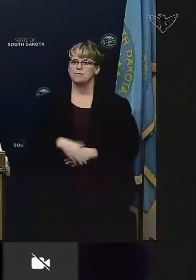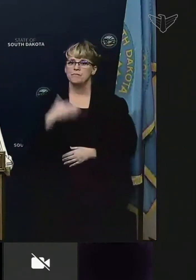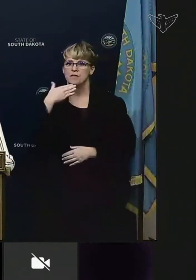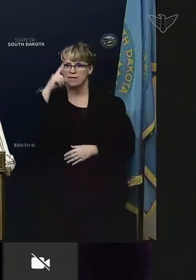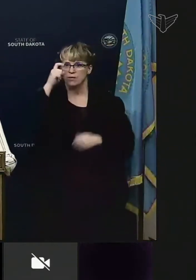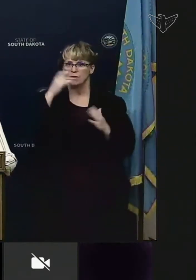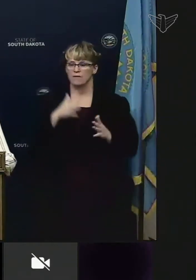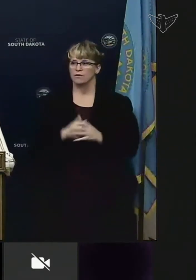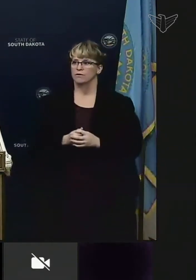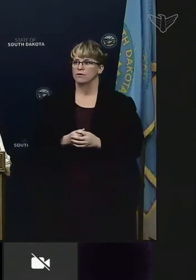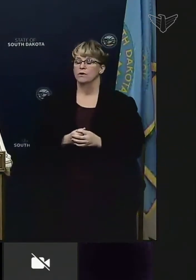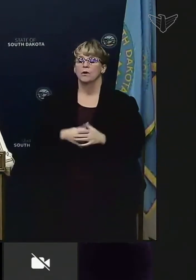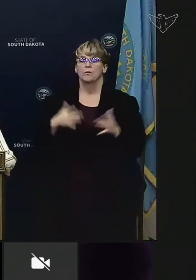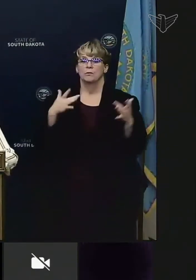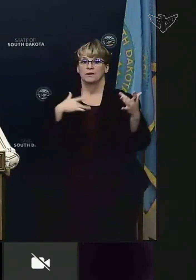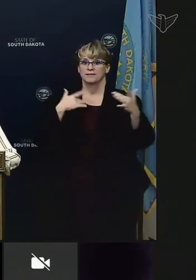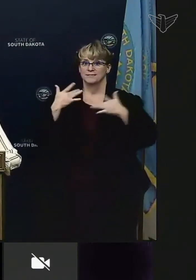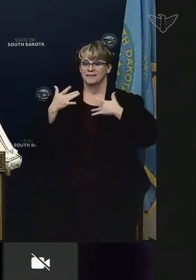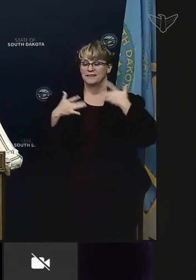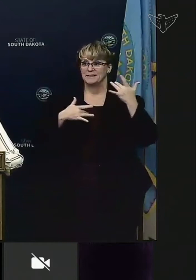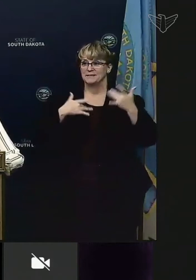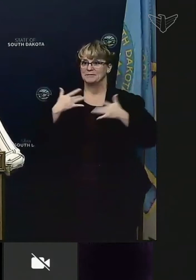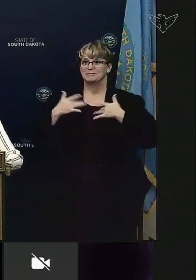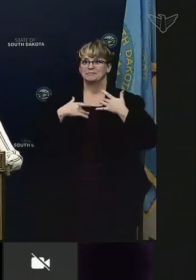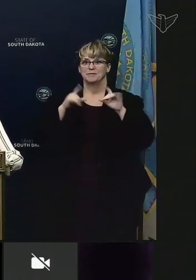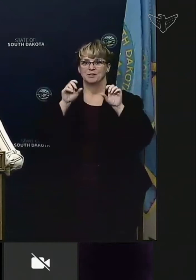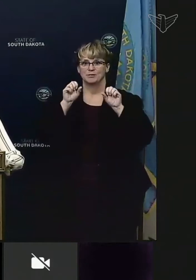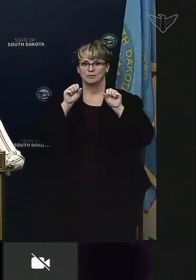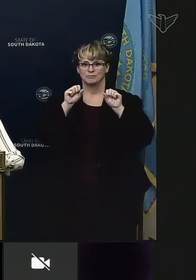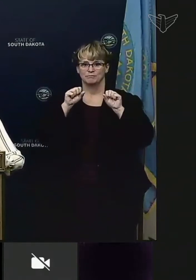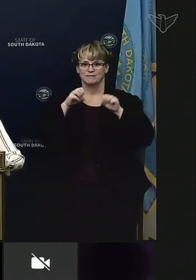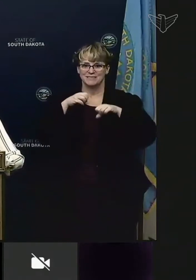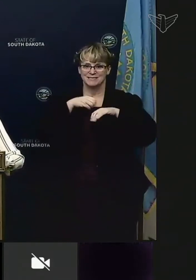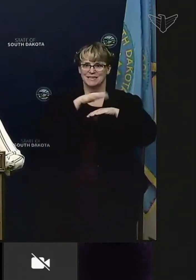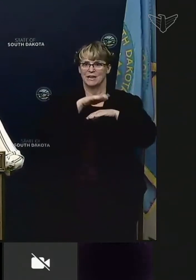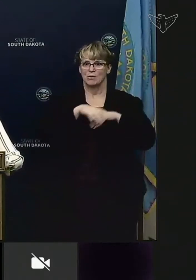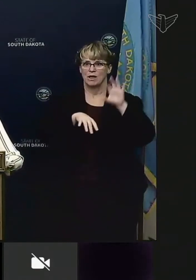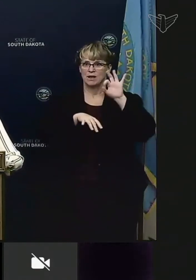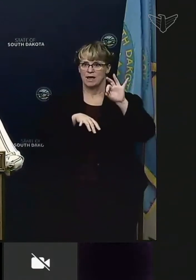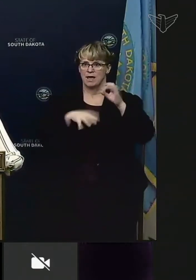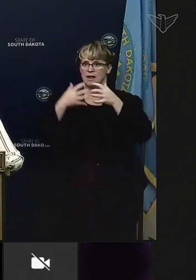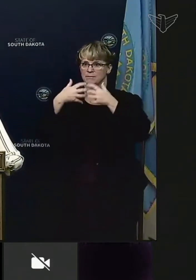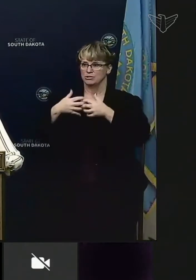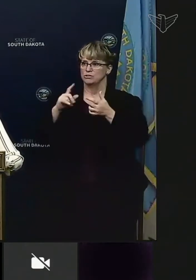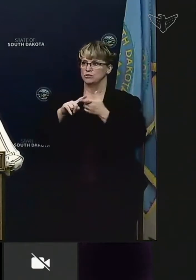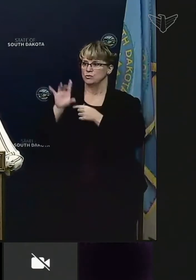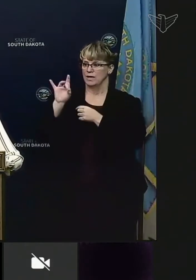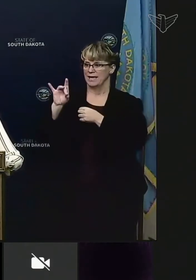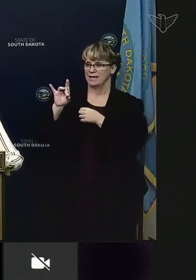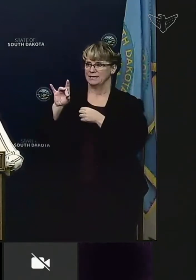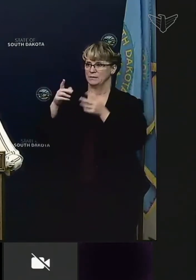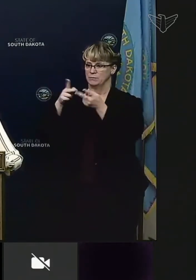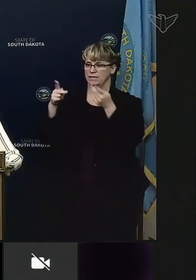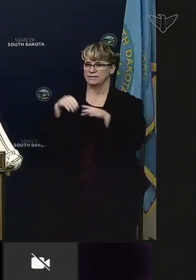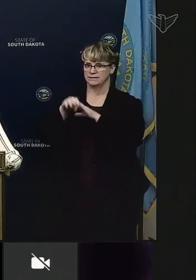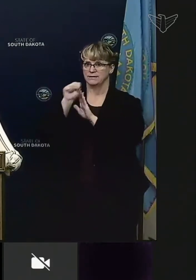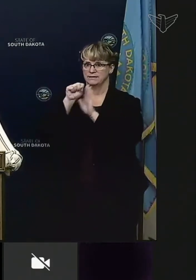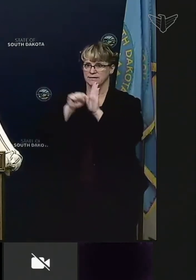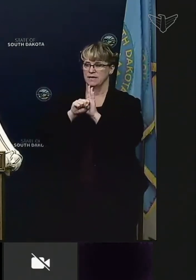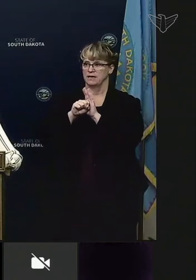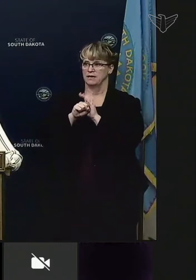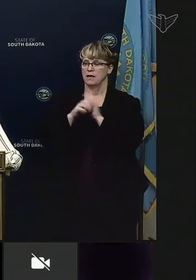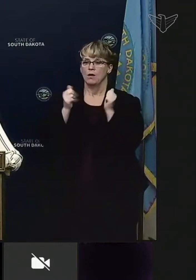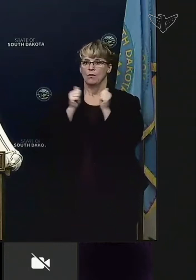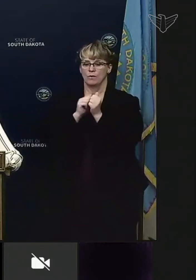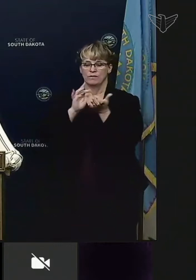Thank you, Governor. We are really excited to be able to deploy 9 different machines to 8 sites across the state. With